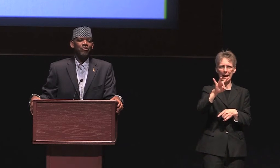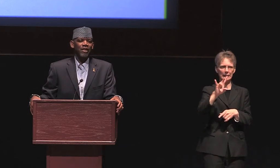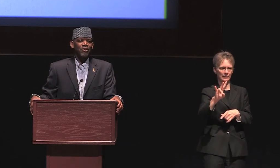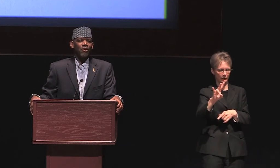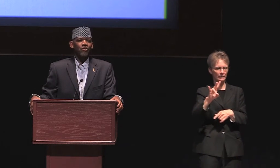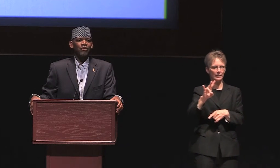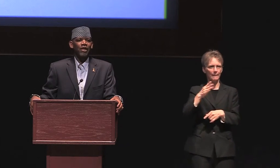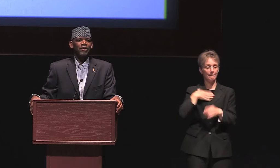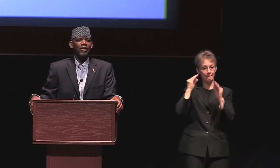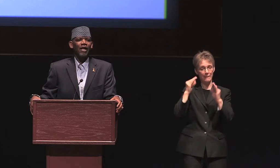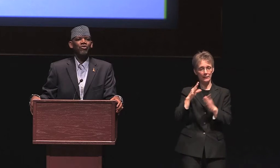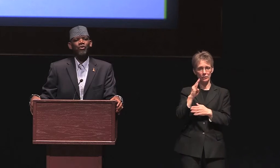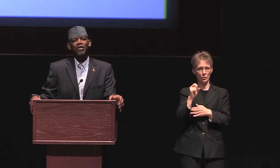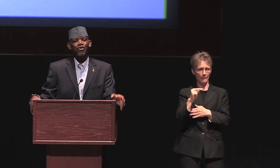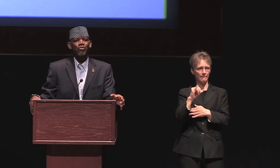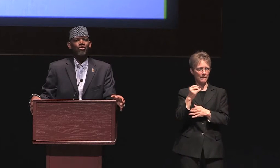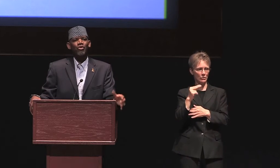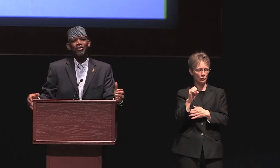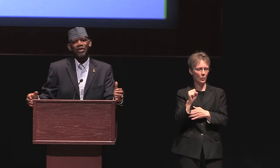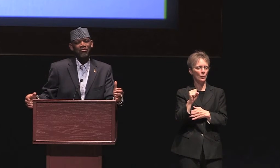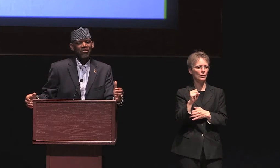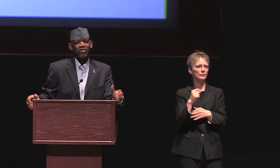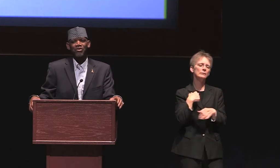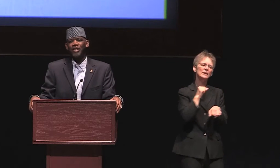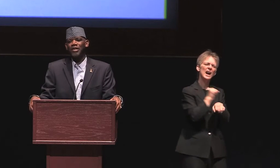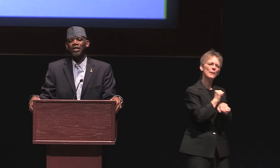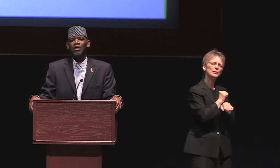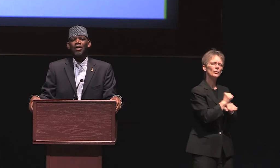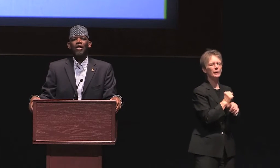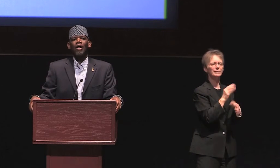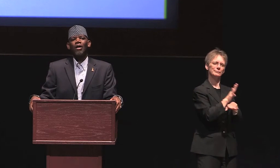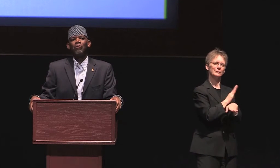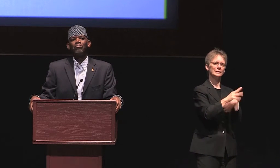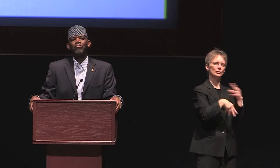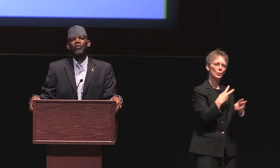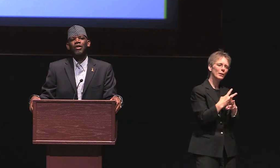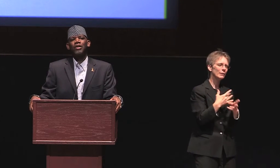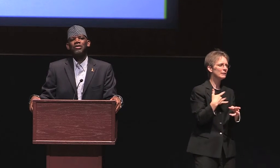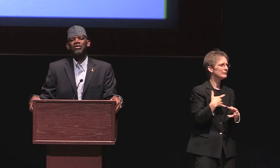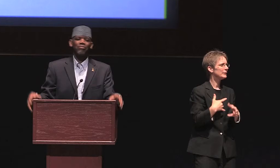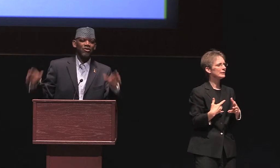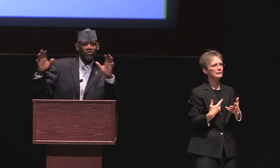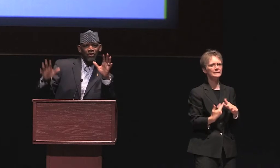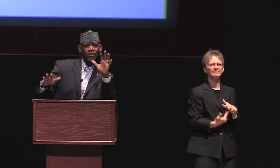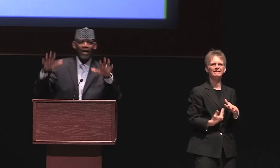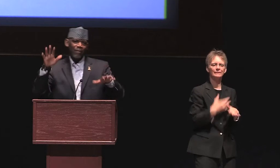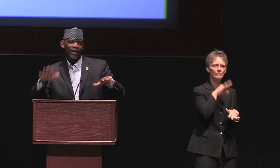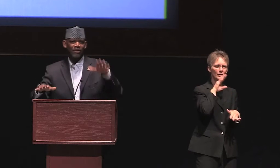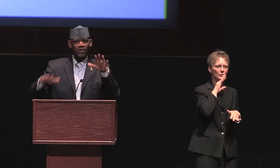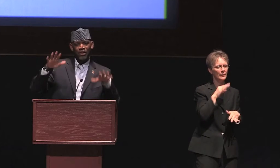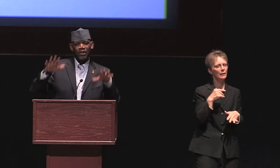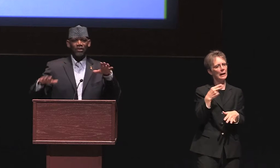My teacher, Ben Jones, I said, I was working in the corporate world. I was getting very frustrated. He said, you're